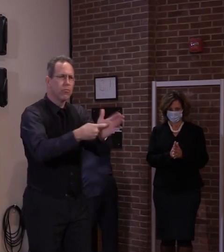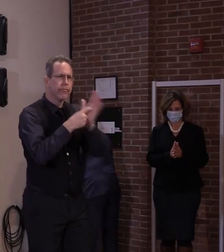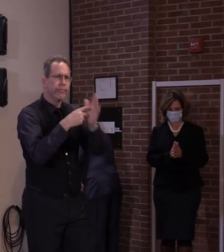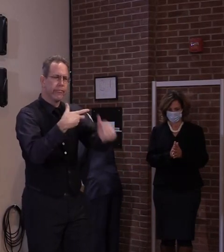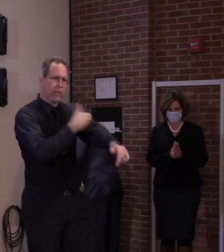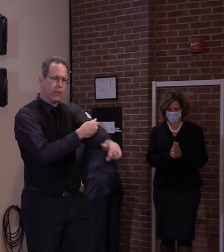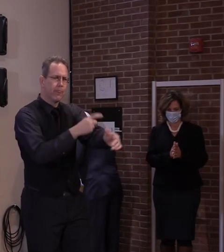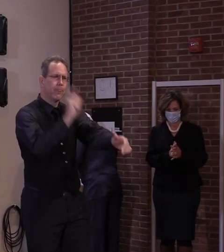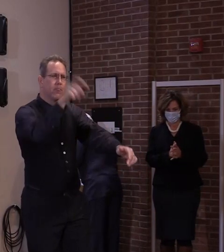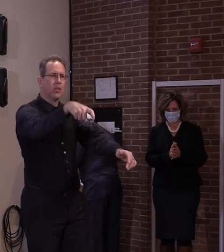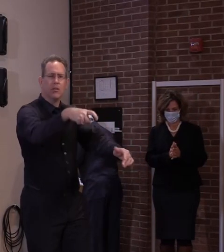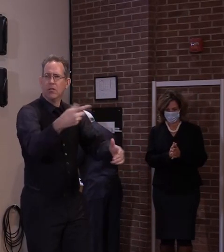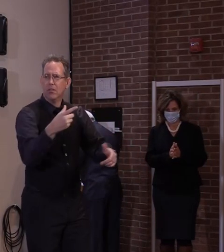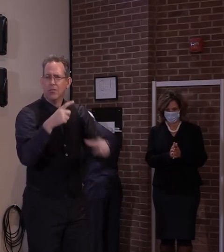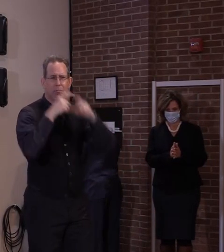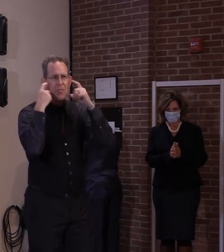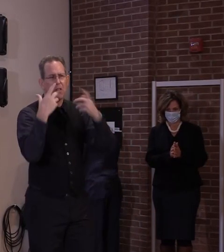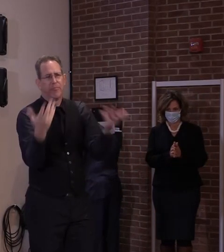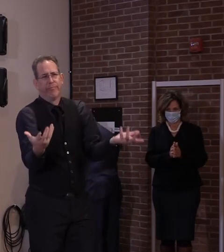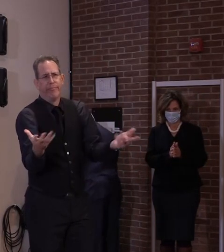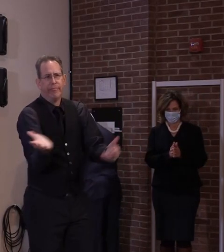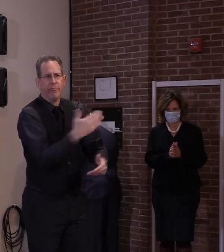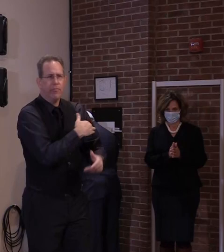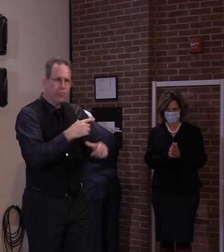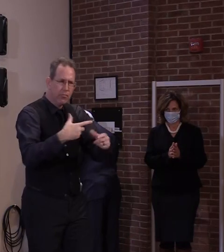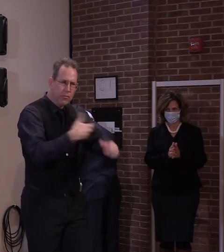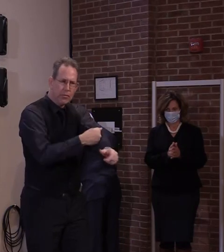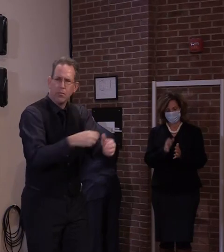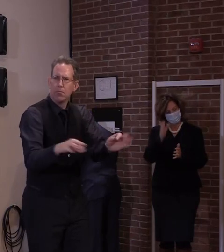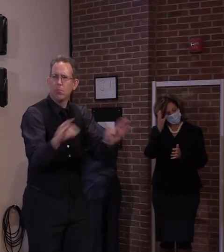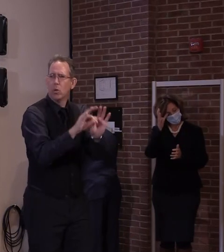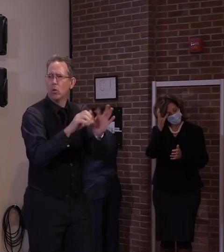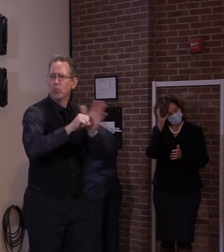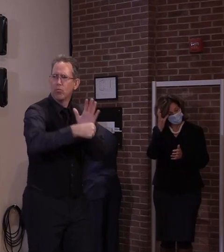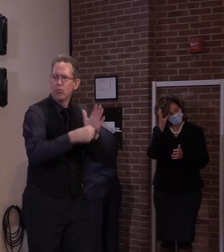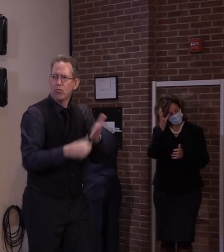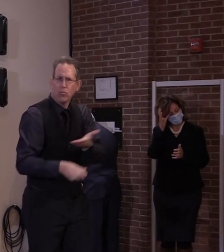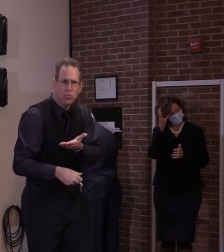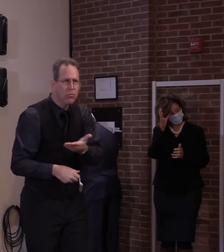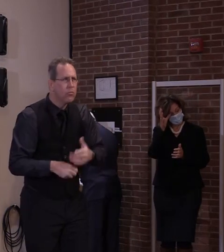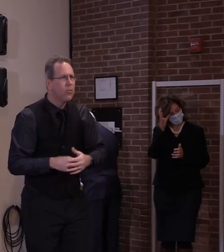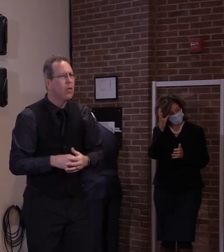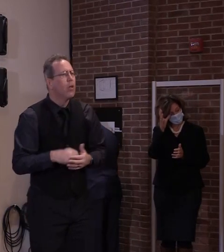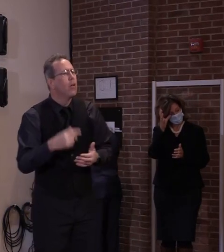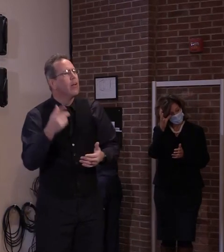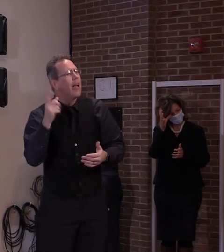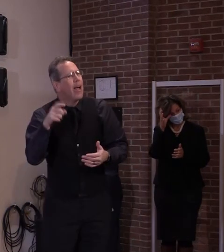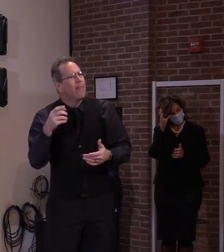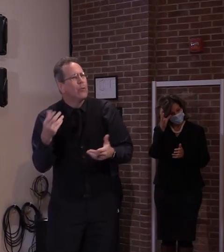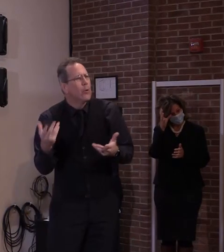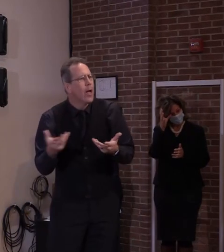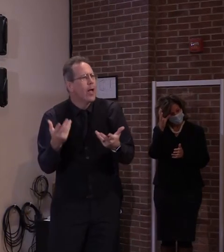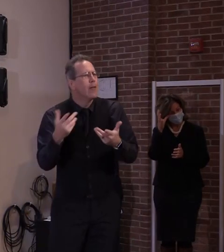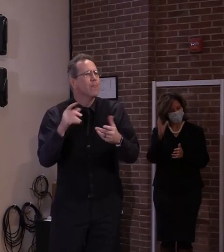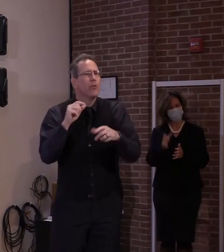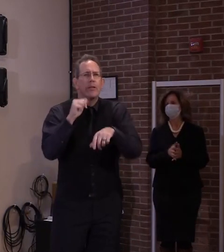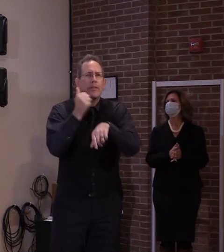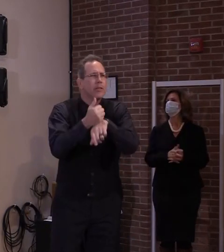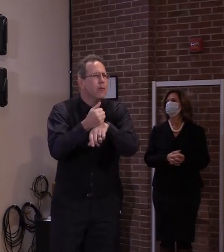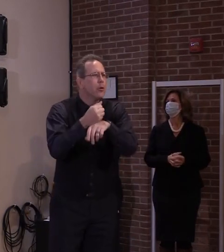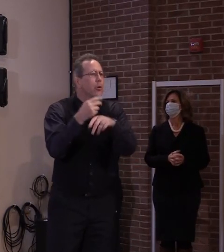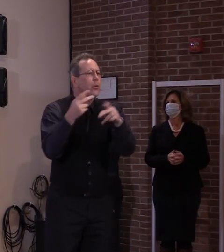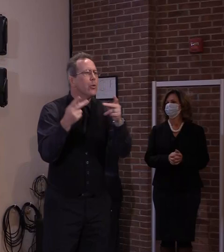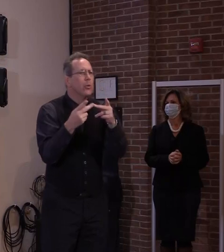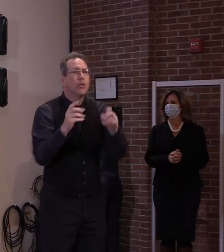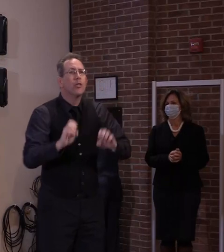you would have to invoke a emergency status again, but. And if you look at, I've